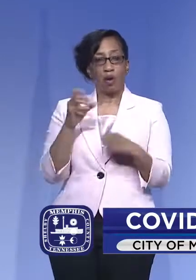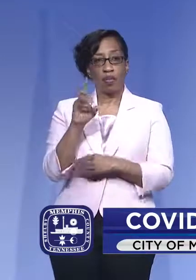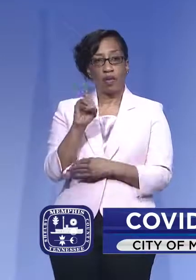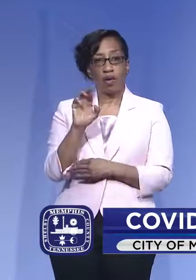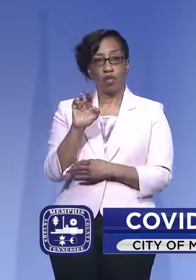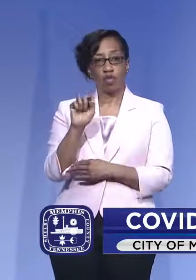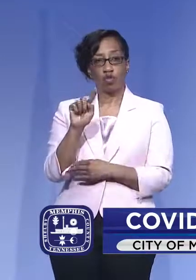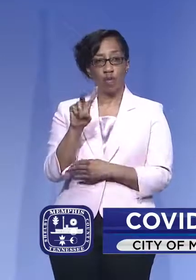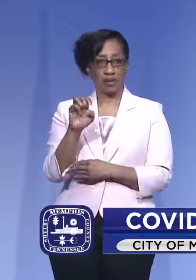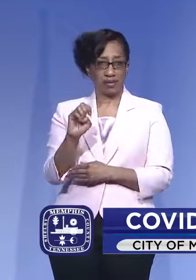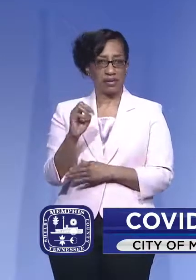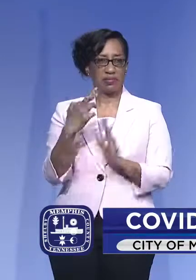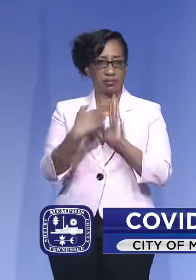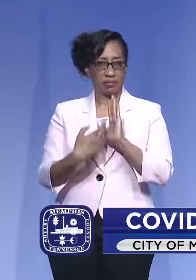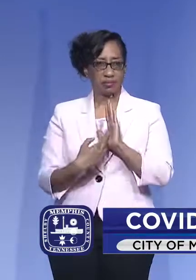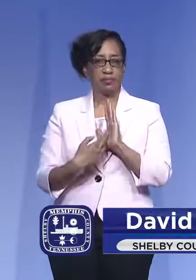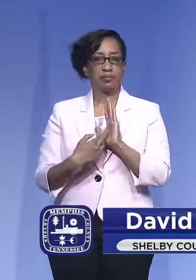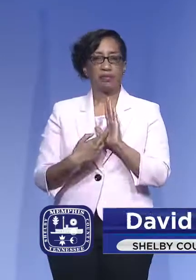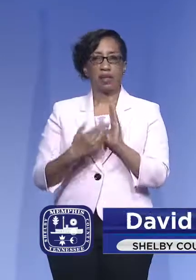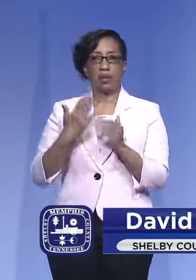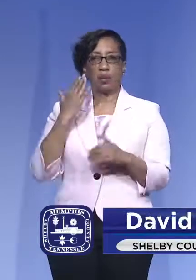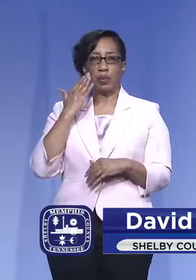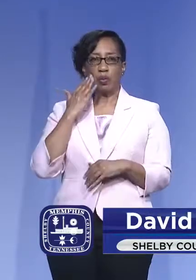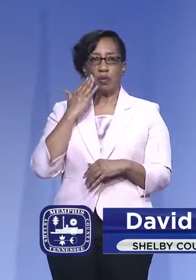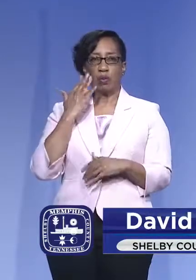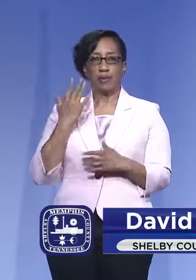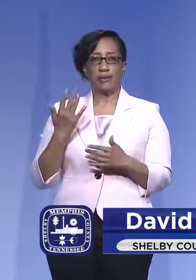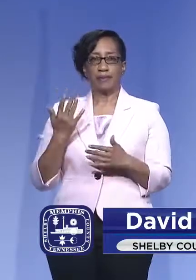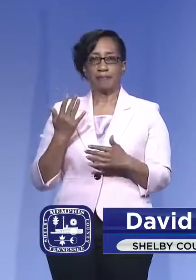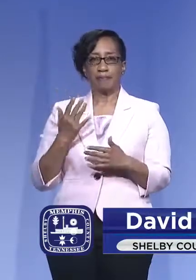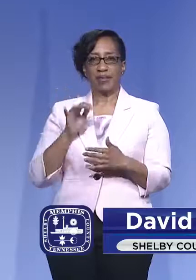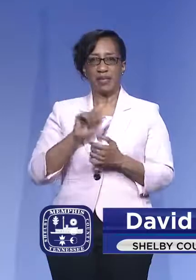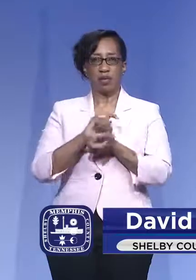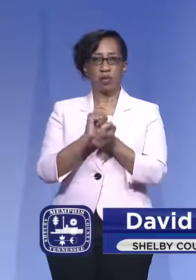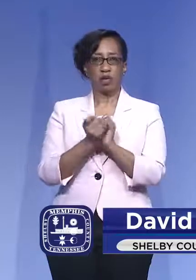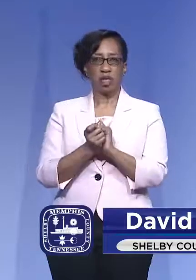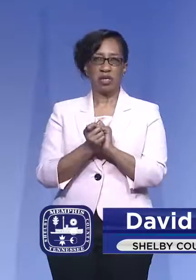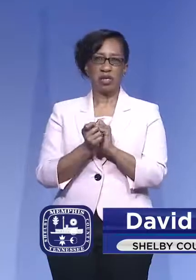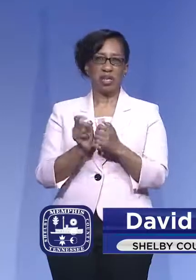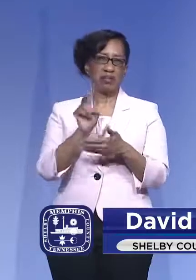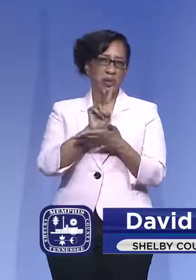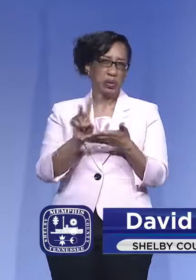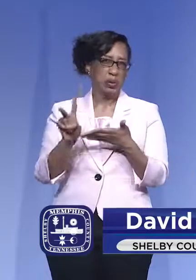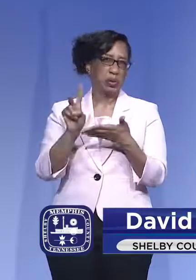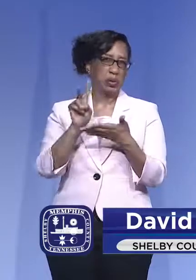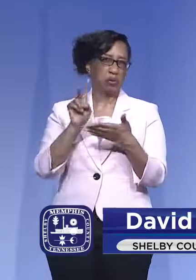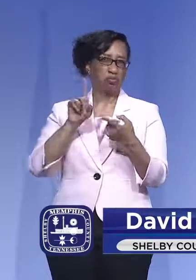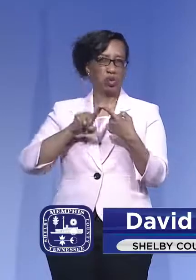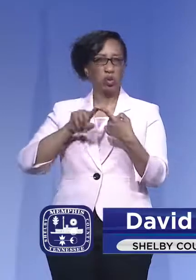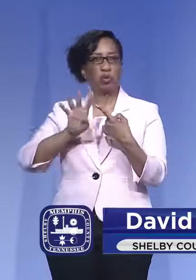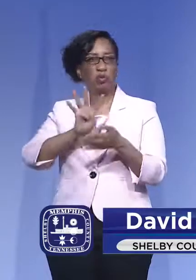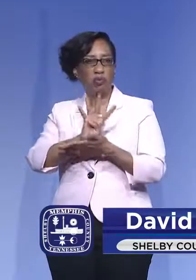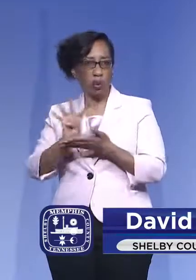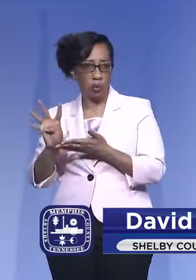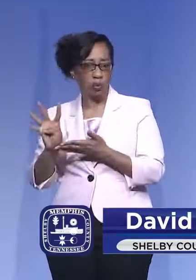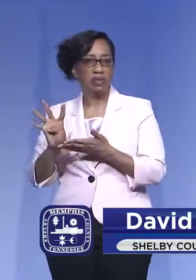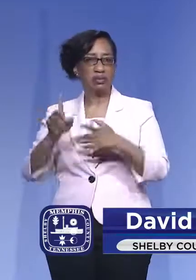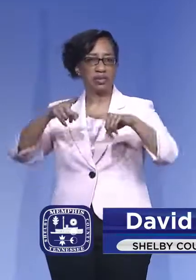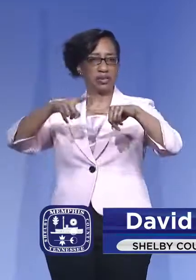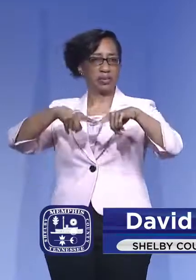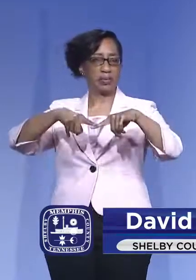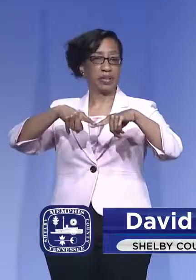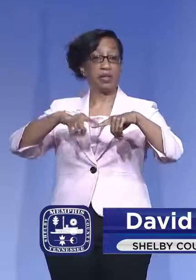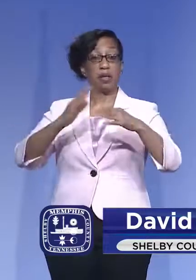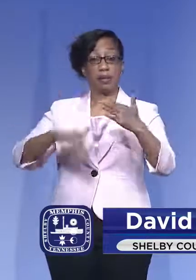you all know, we update the health directive about every 2 to 4 weeks, depending. And the next